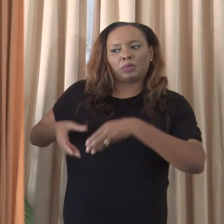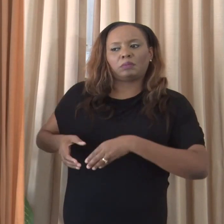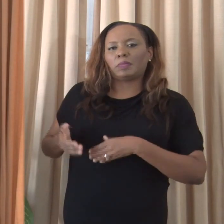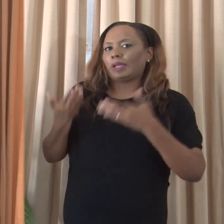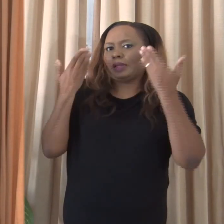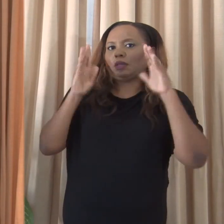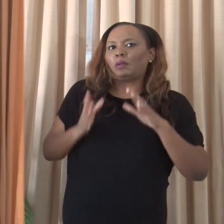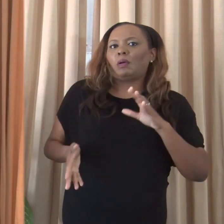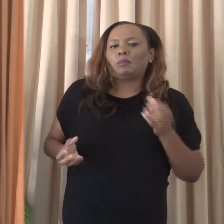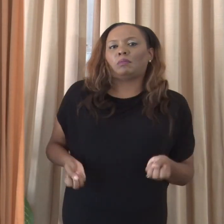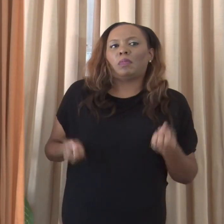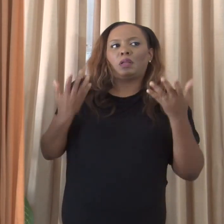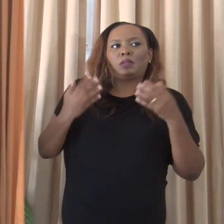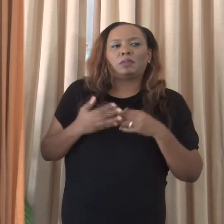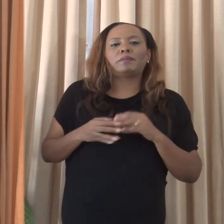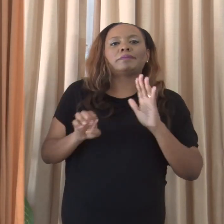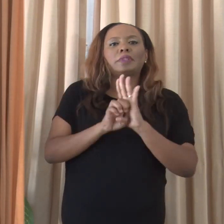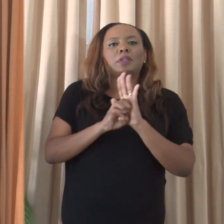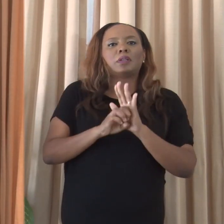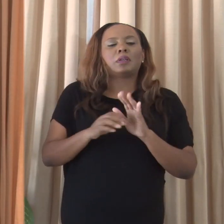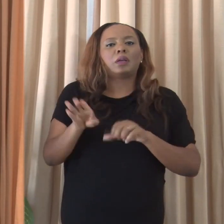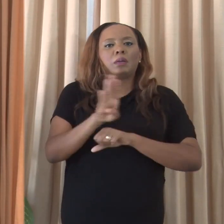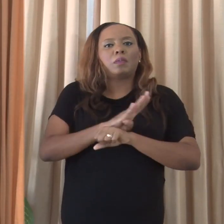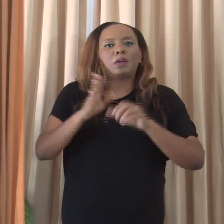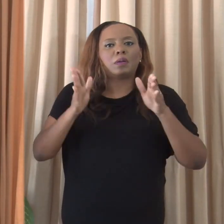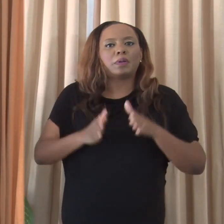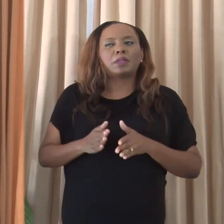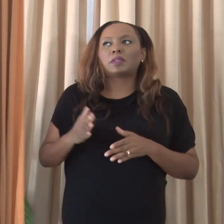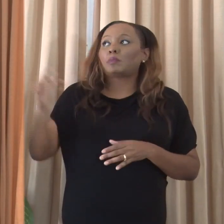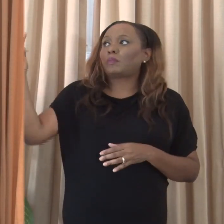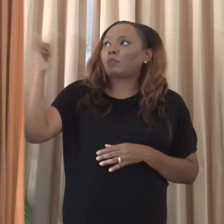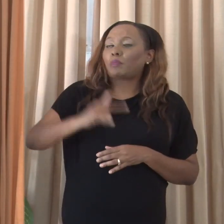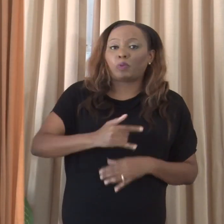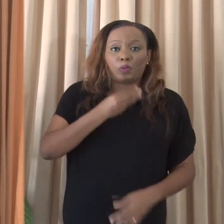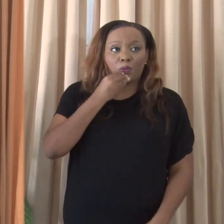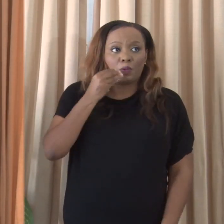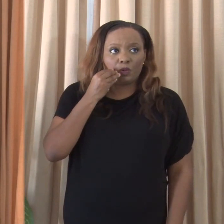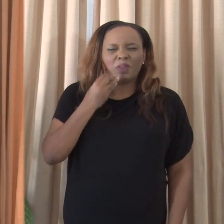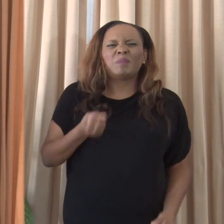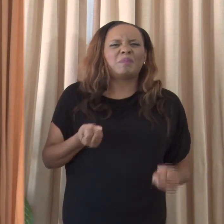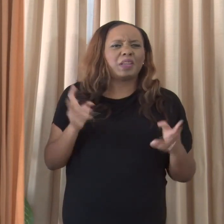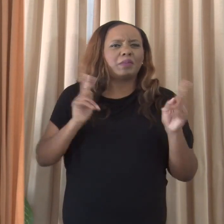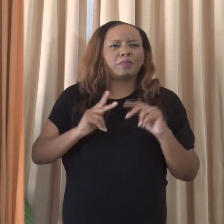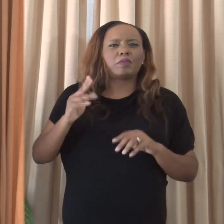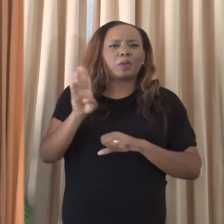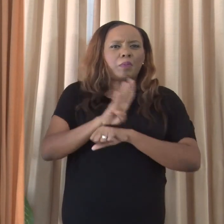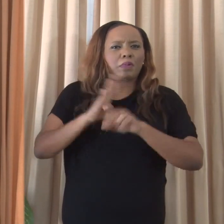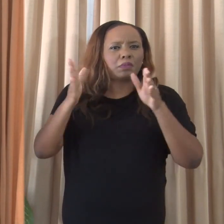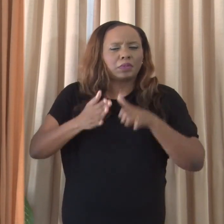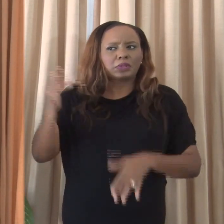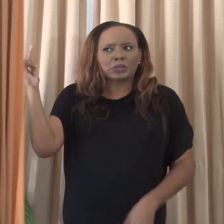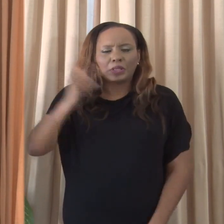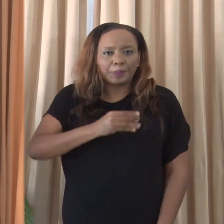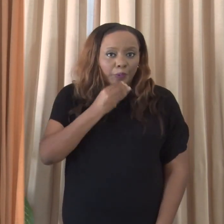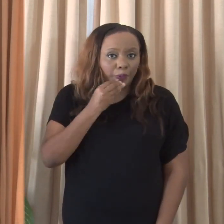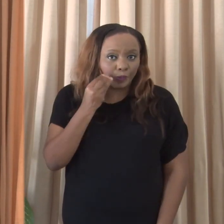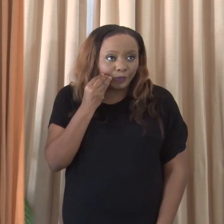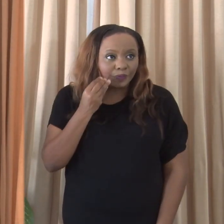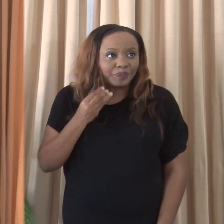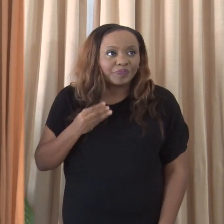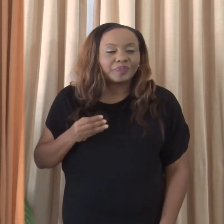the case of Barbadians, for example, coming back home, and many would have been Barbadians returning home, under the